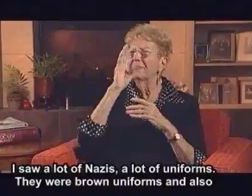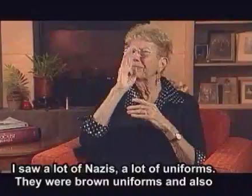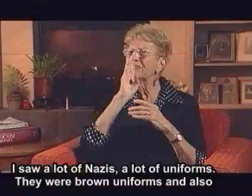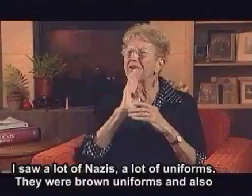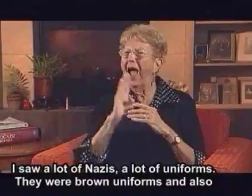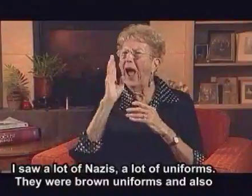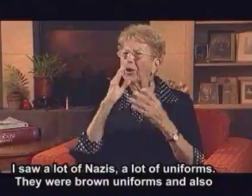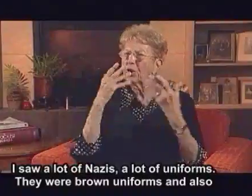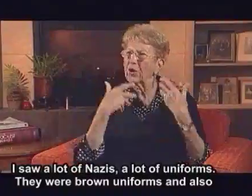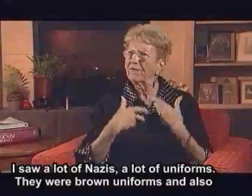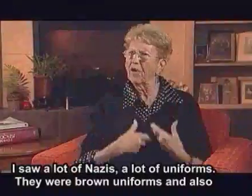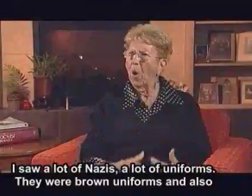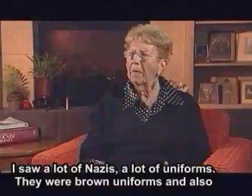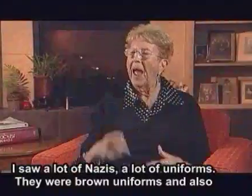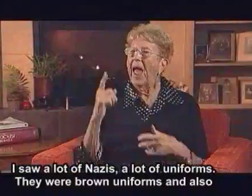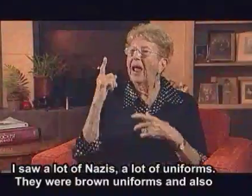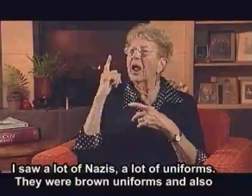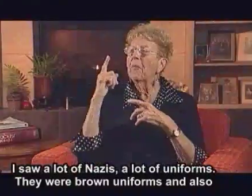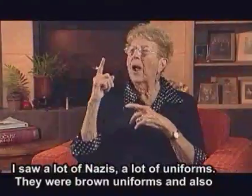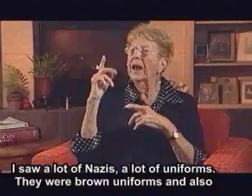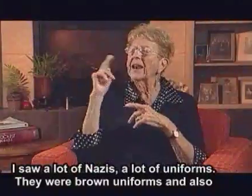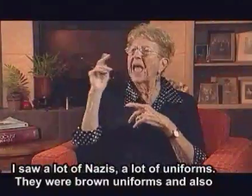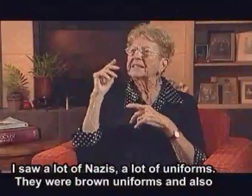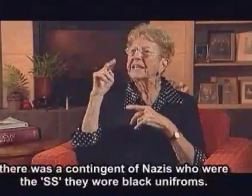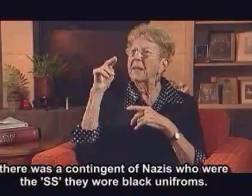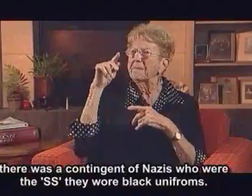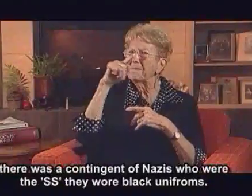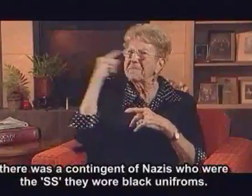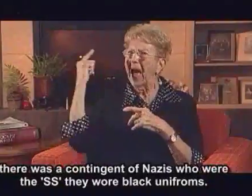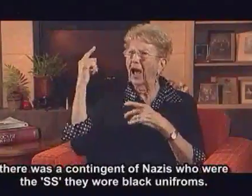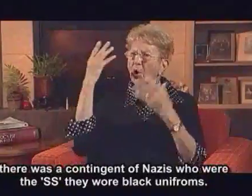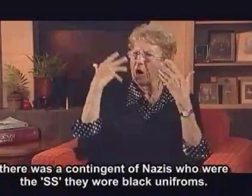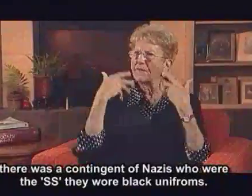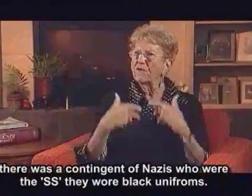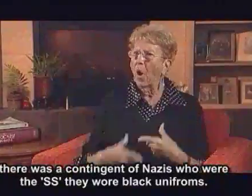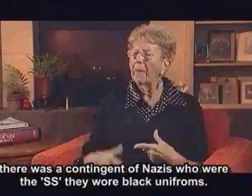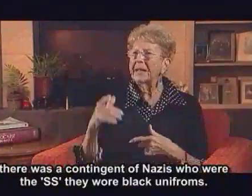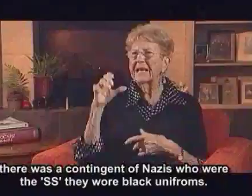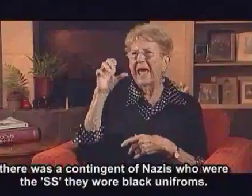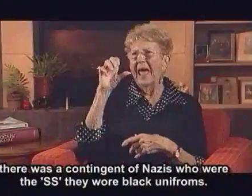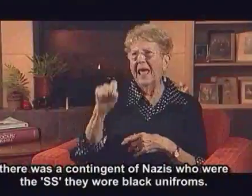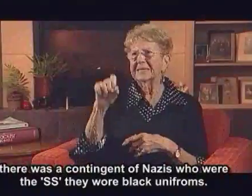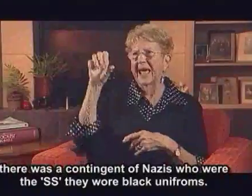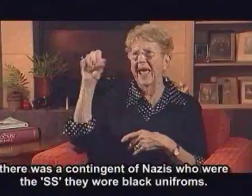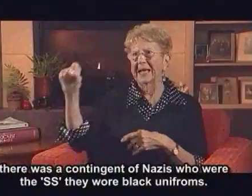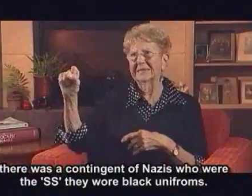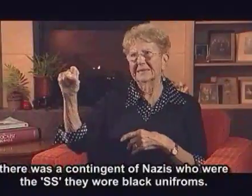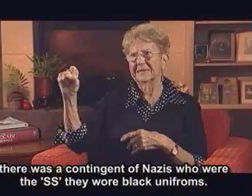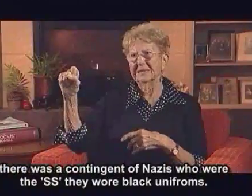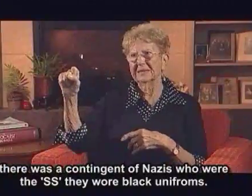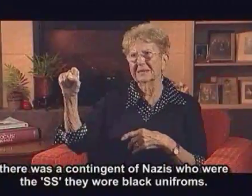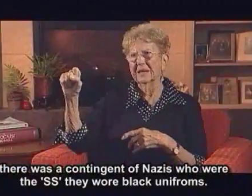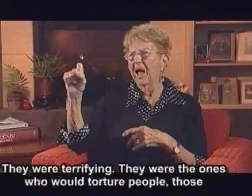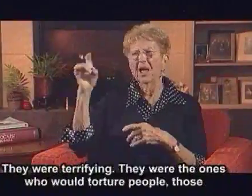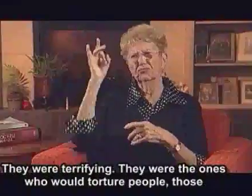There were brown uniforms, and also there was a contingent of Nazis that were the SS who wore black uniforms. They